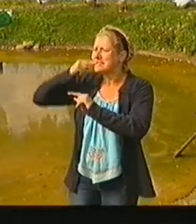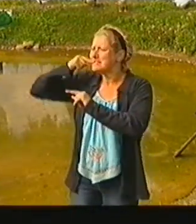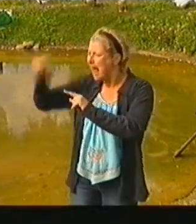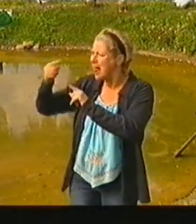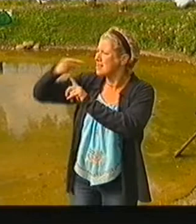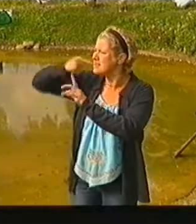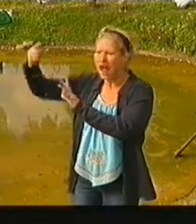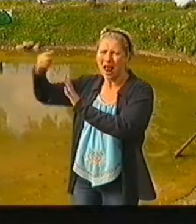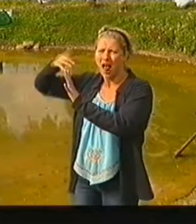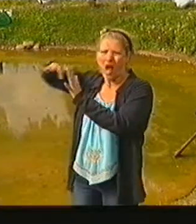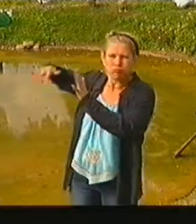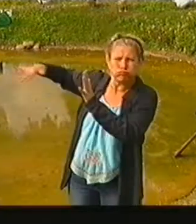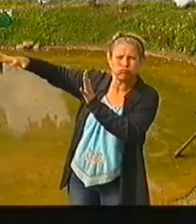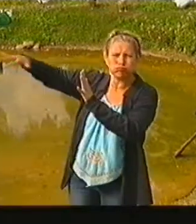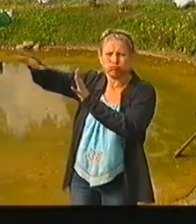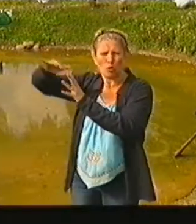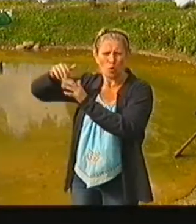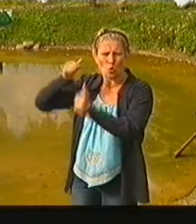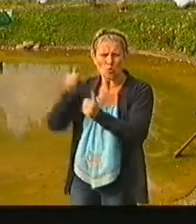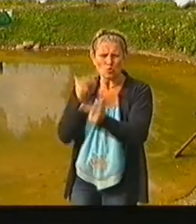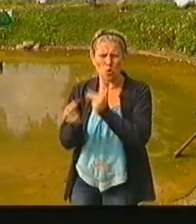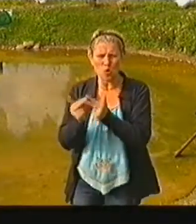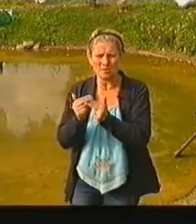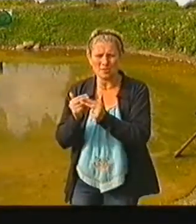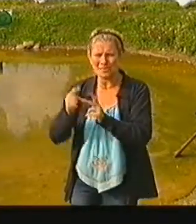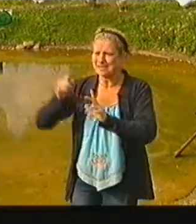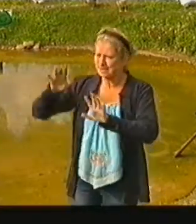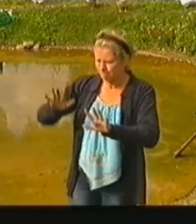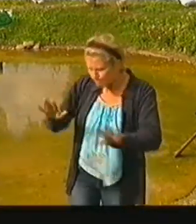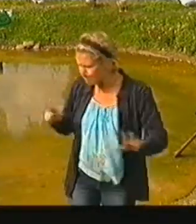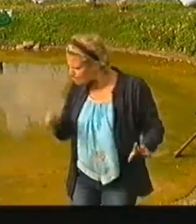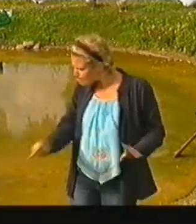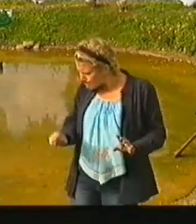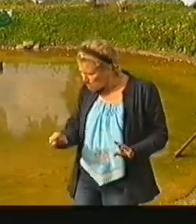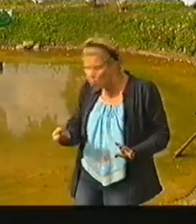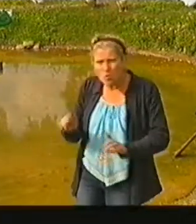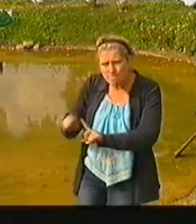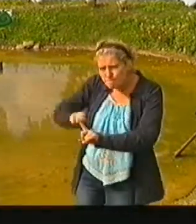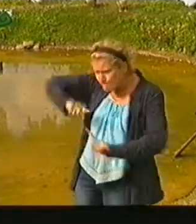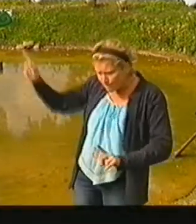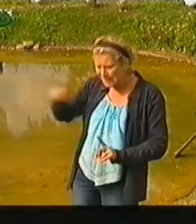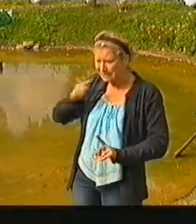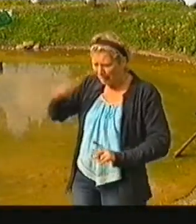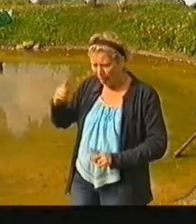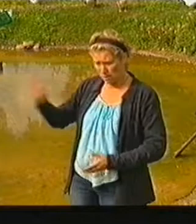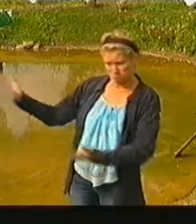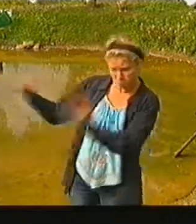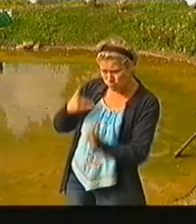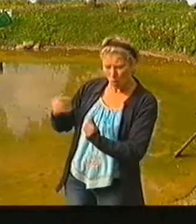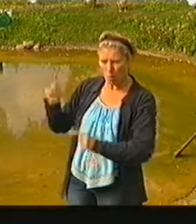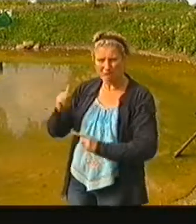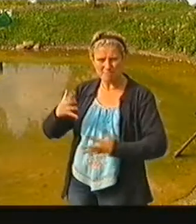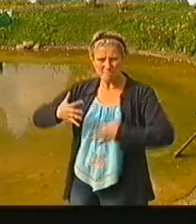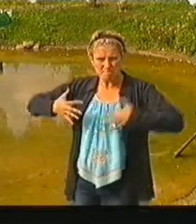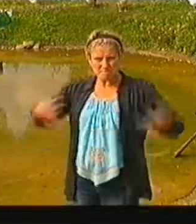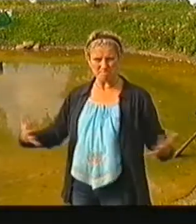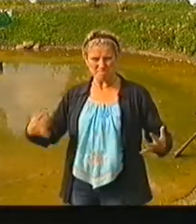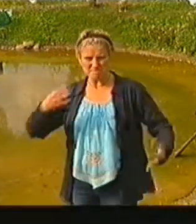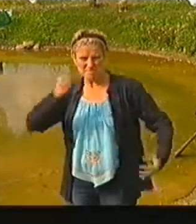and all the others and spread the good news." Mr. Fox turned to the small badger and said, "Tell them they're invited